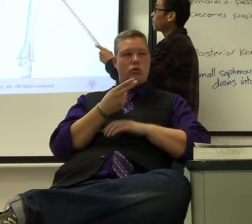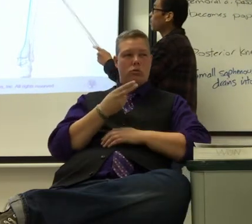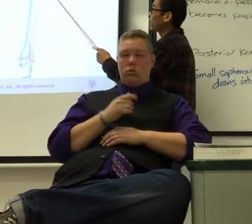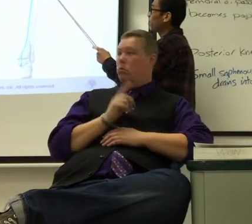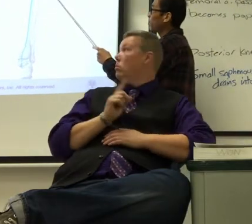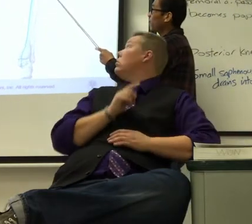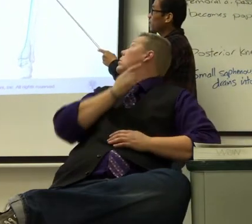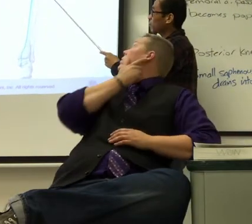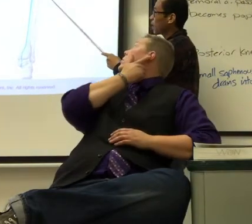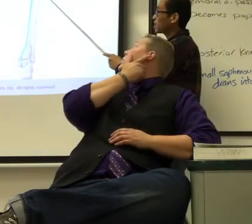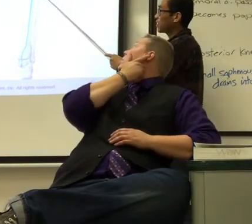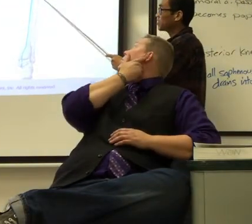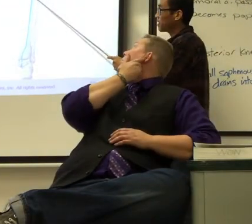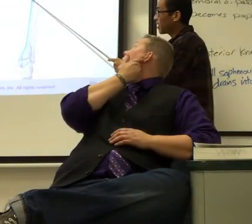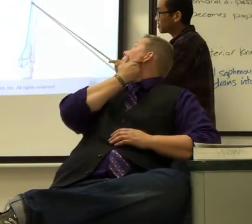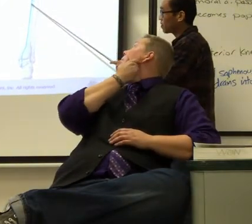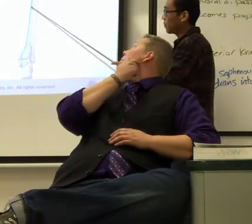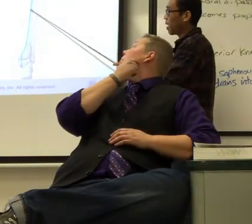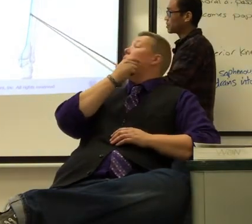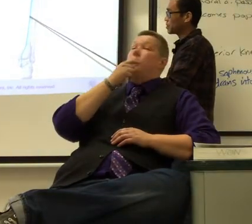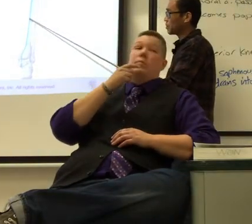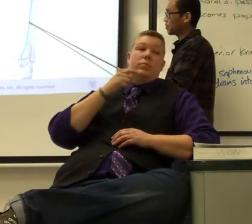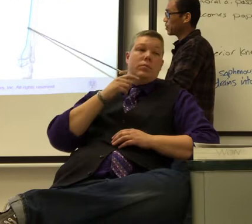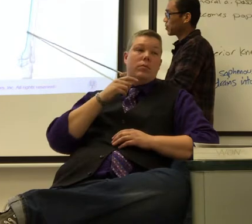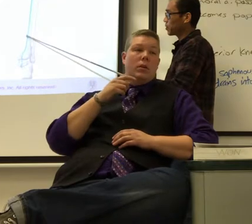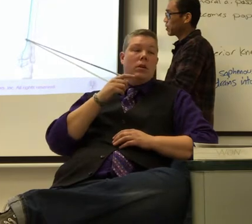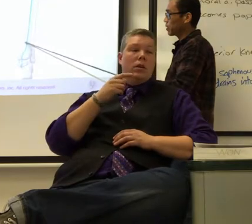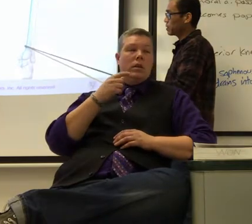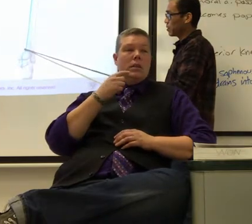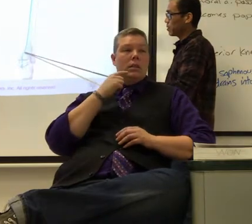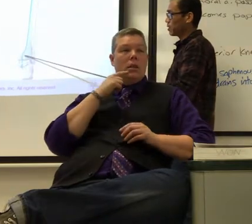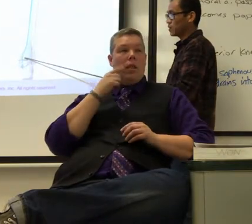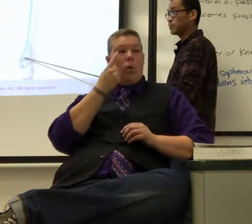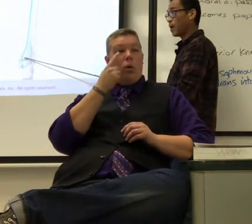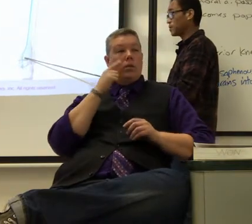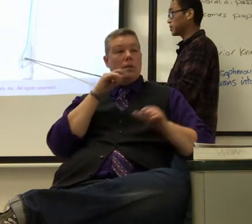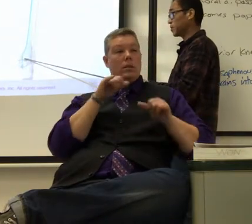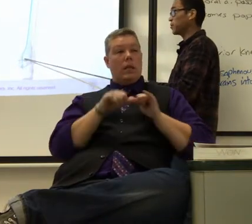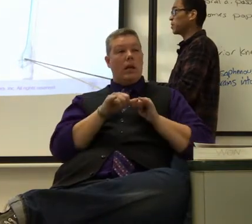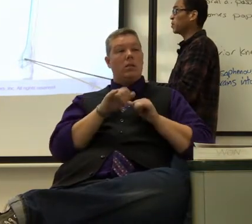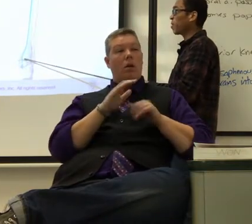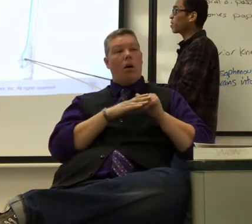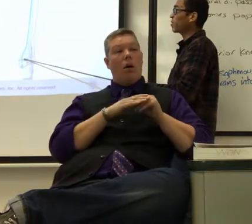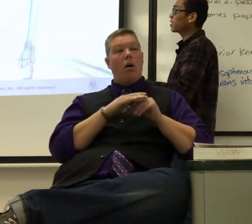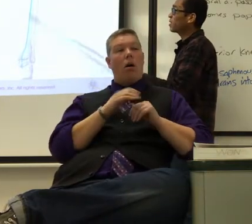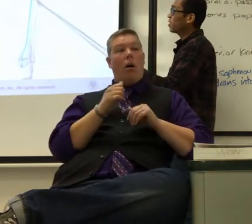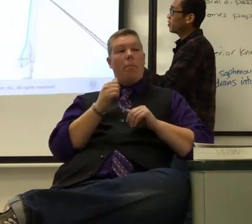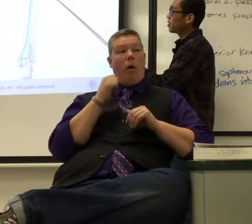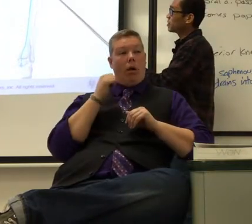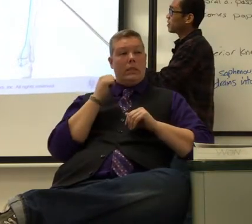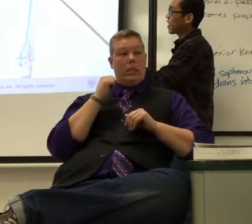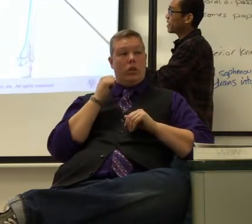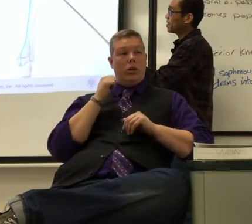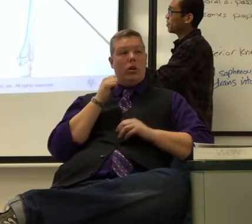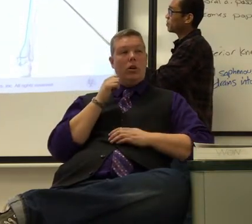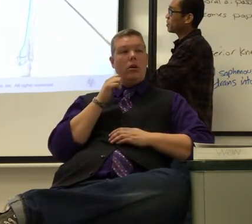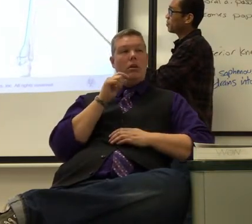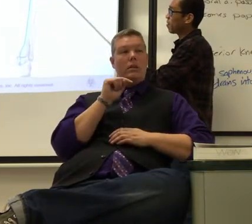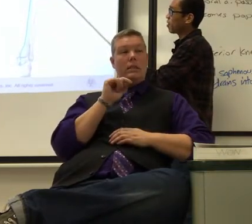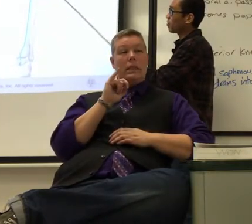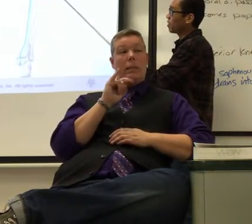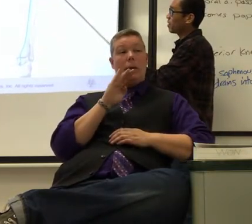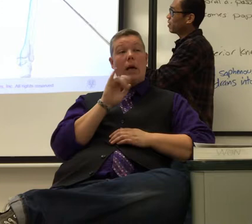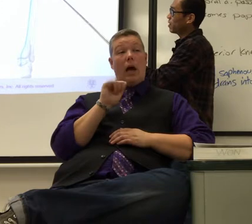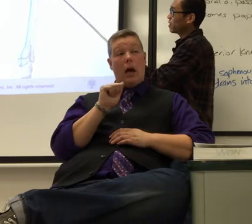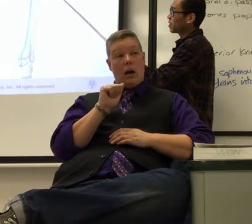Right there. The branch that stays on the posterior tibia is posterior tibial artery. And you can see the anterior